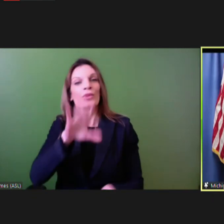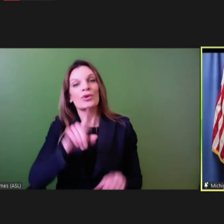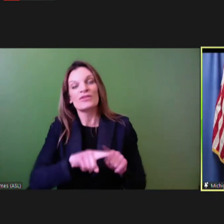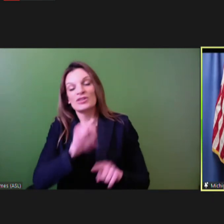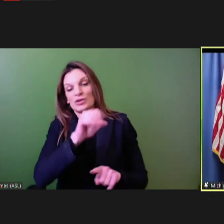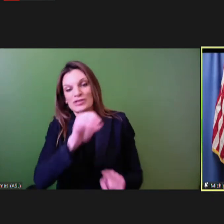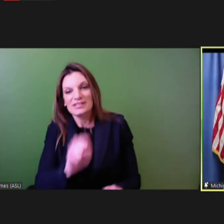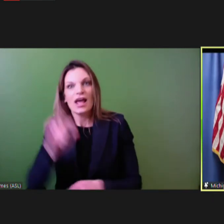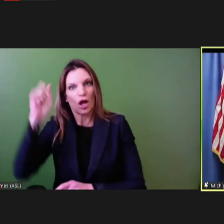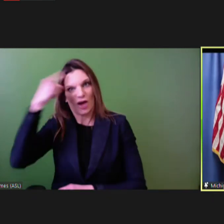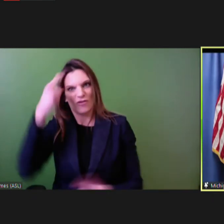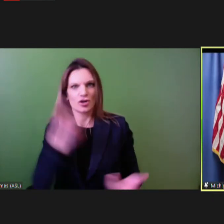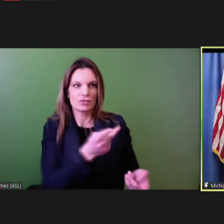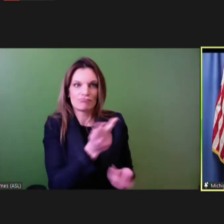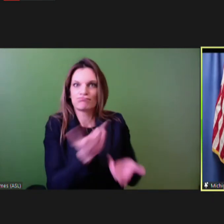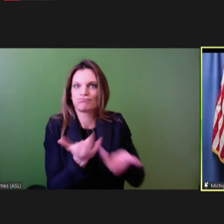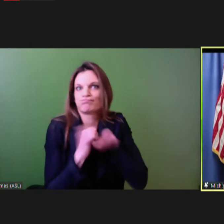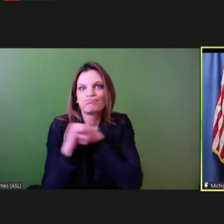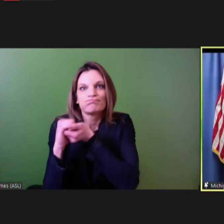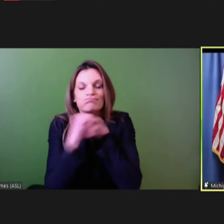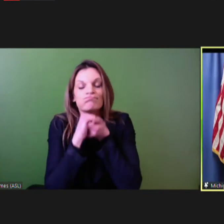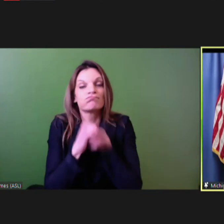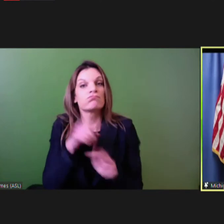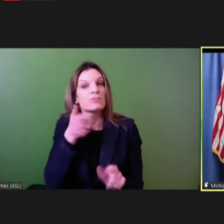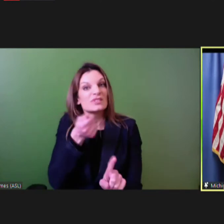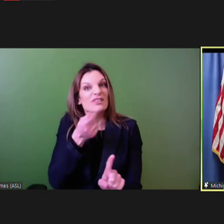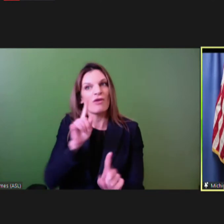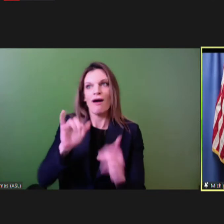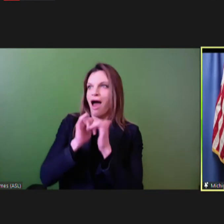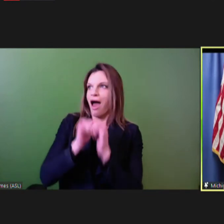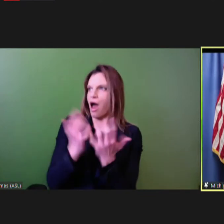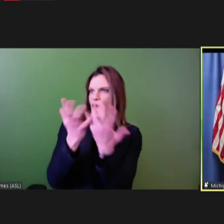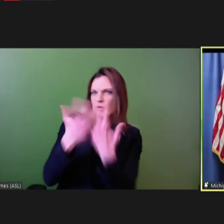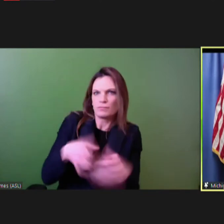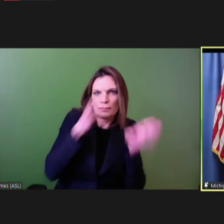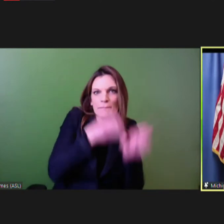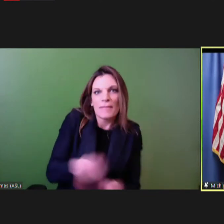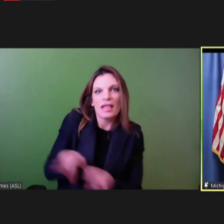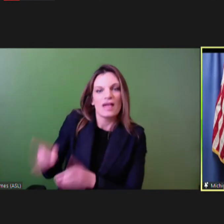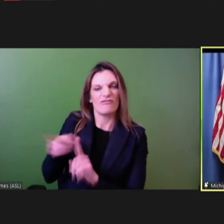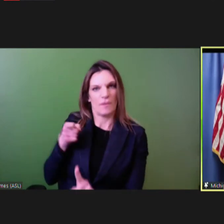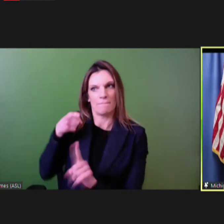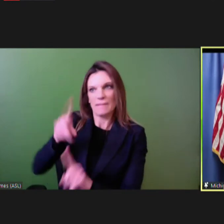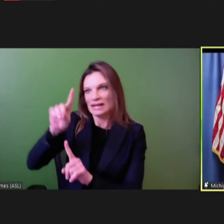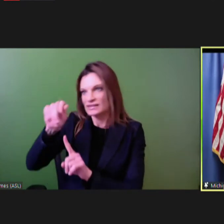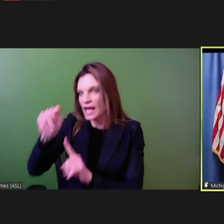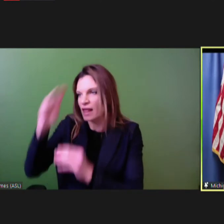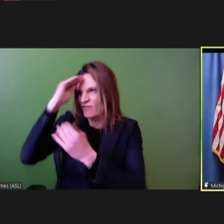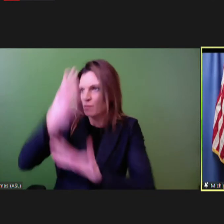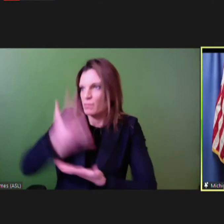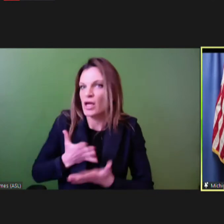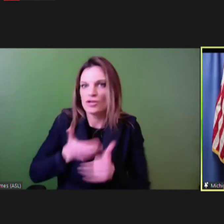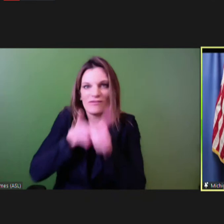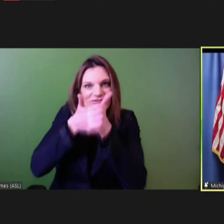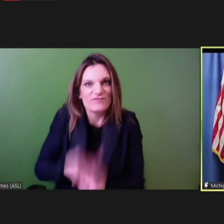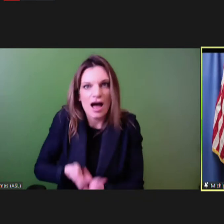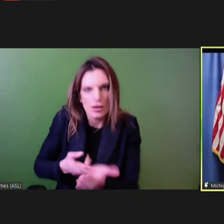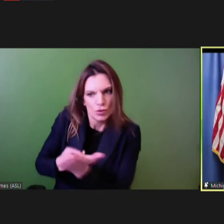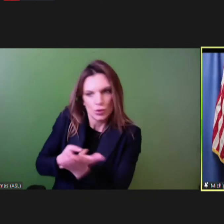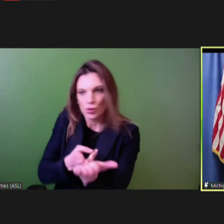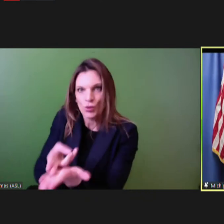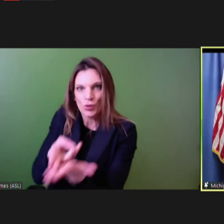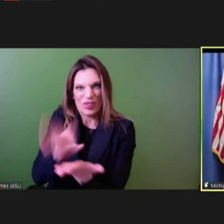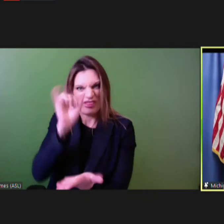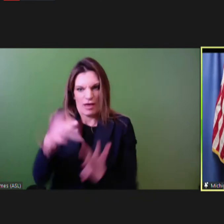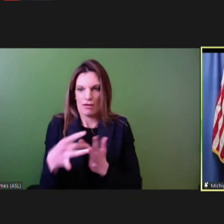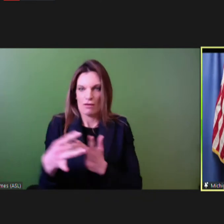worked together, followed the data, followed the truth, and developed good proposals to improve our elections, because there's always more that we can do together